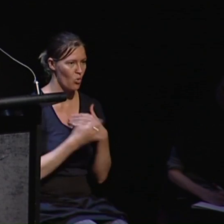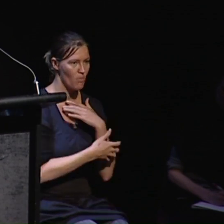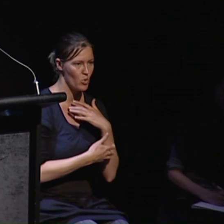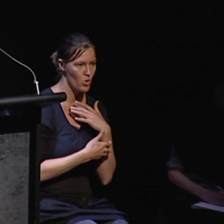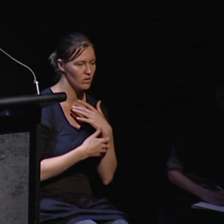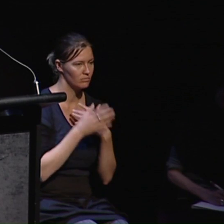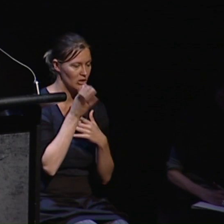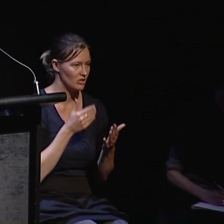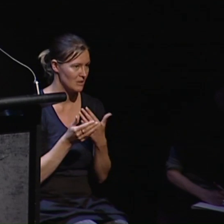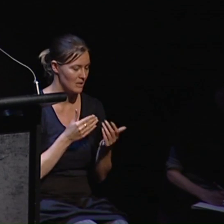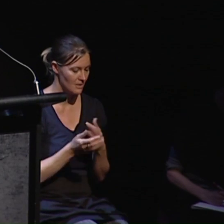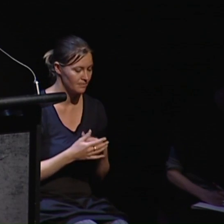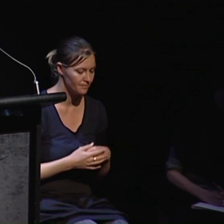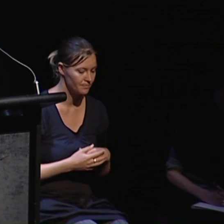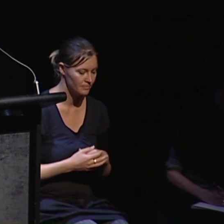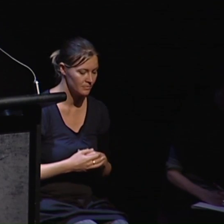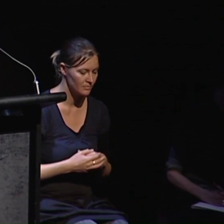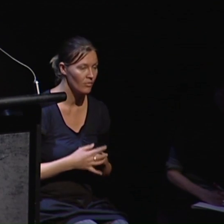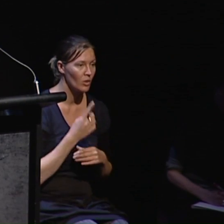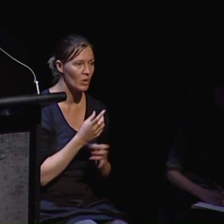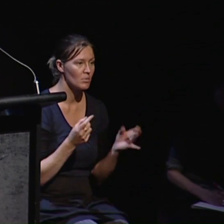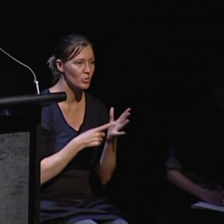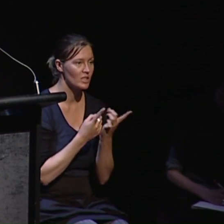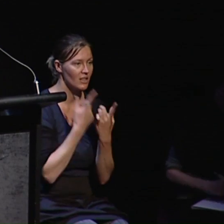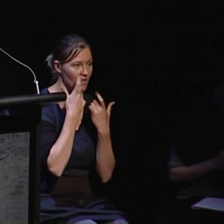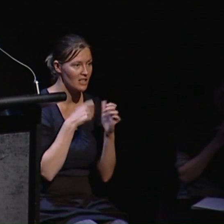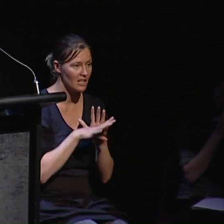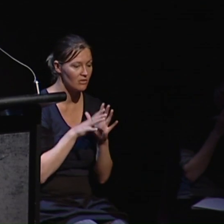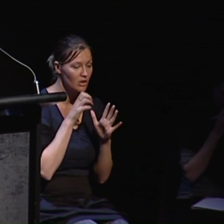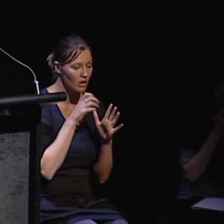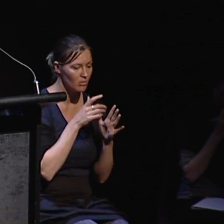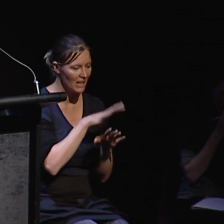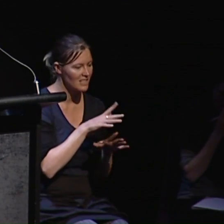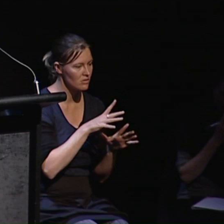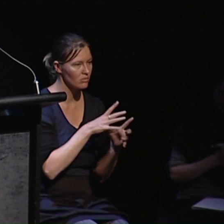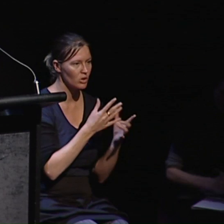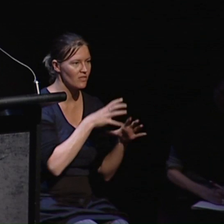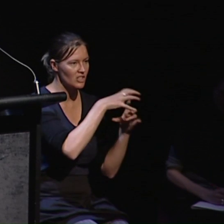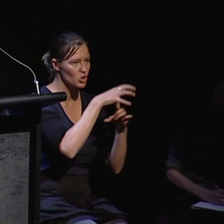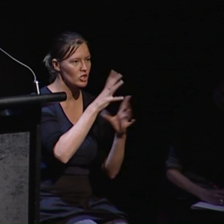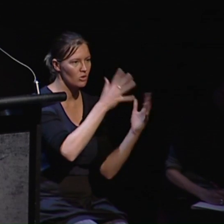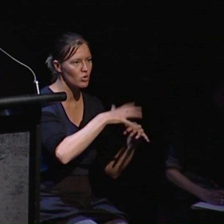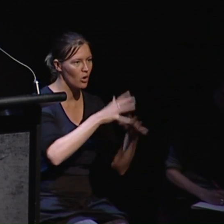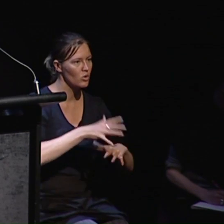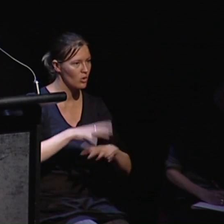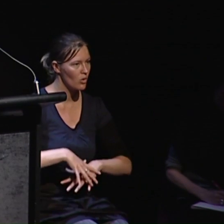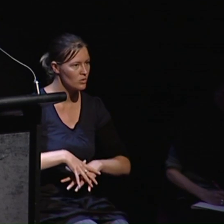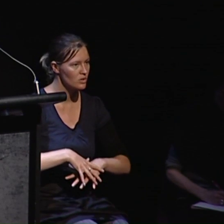One of the key things that we found in places where large institutions have been closed, but yet there is a service infrastructure, is